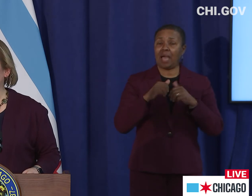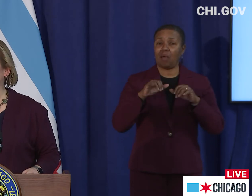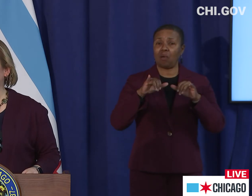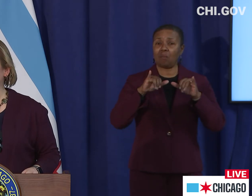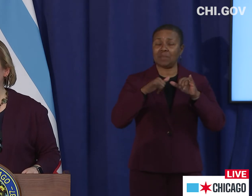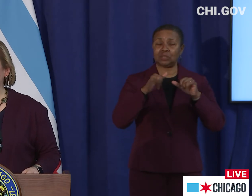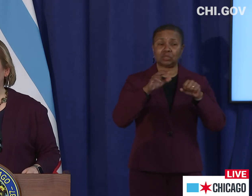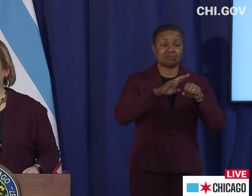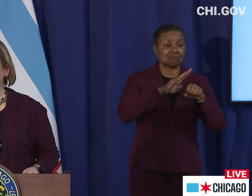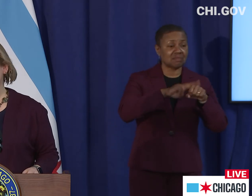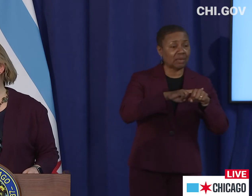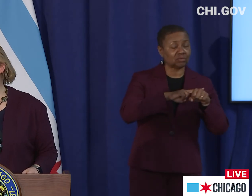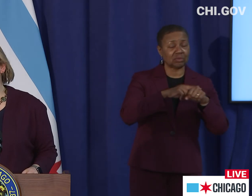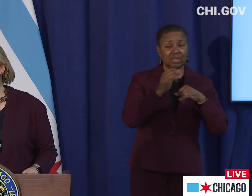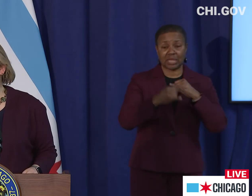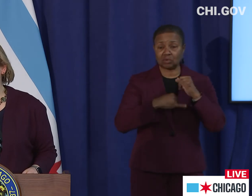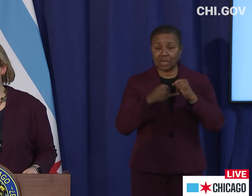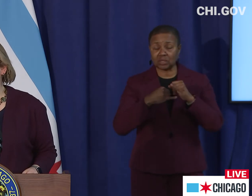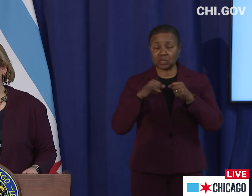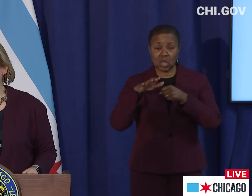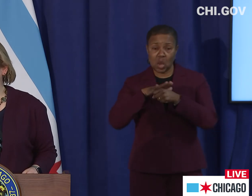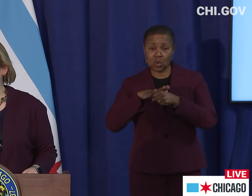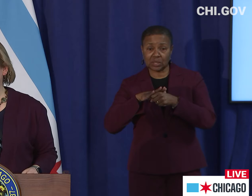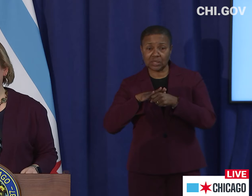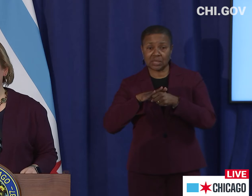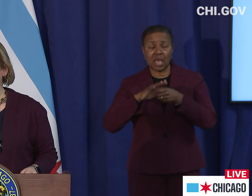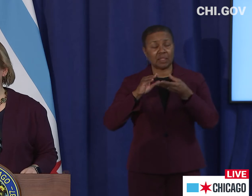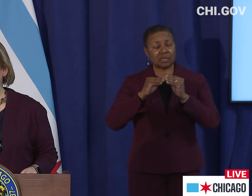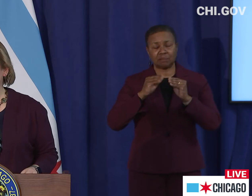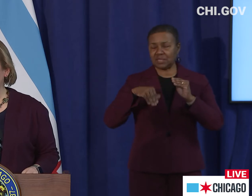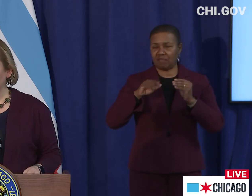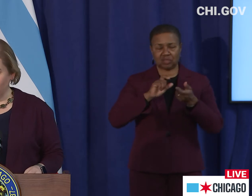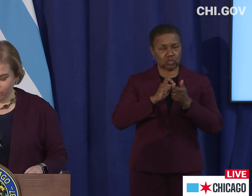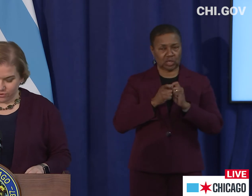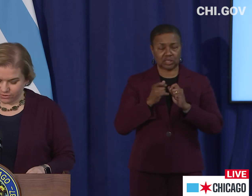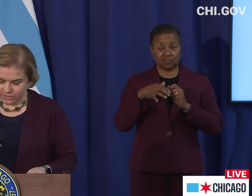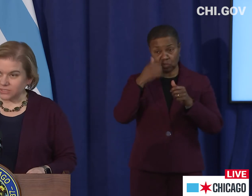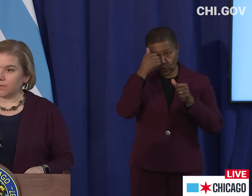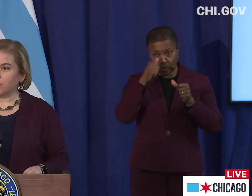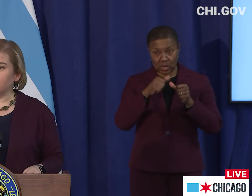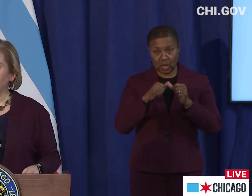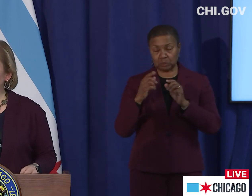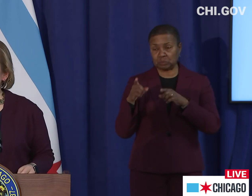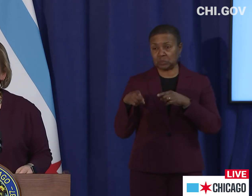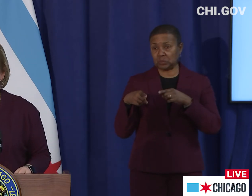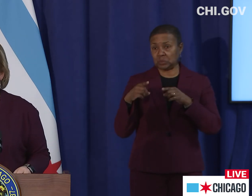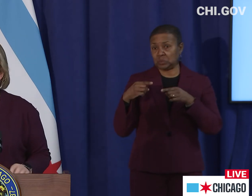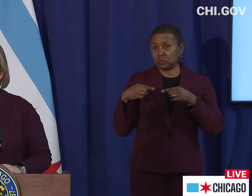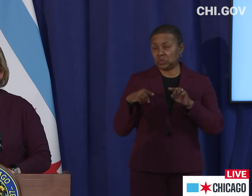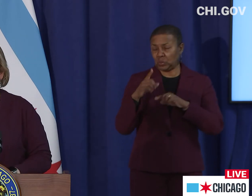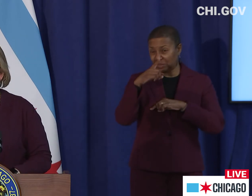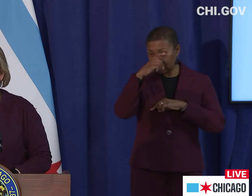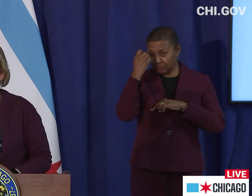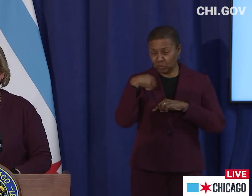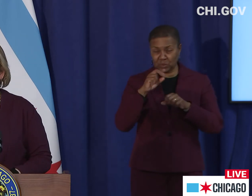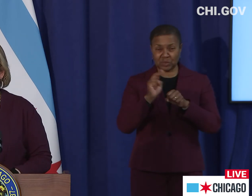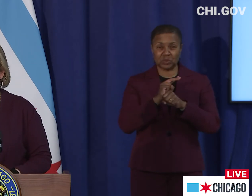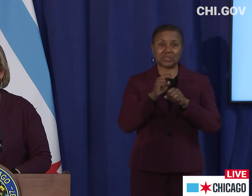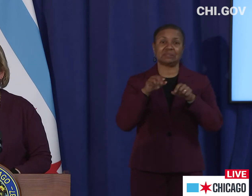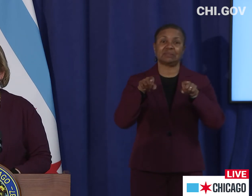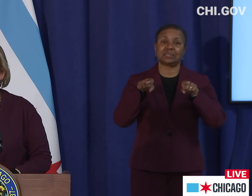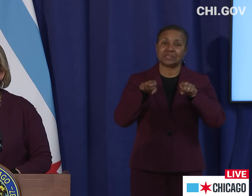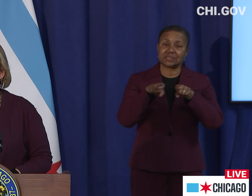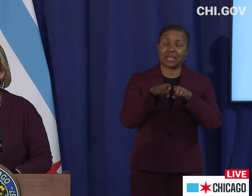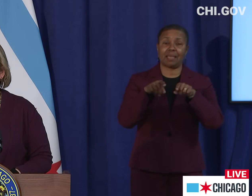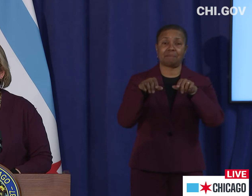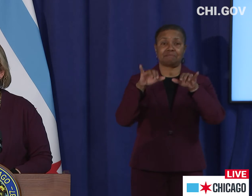internationally, locally, those metrics have not changed. If you recall, over the summer, we were using the same metrics. We